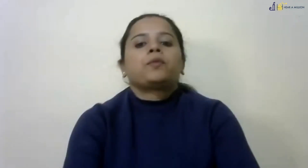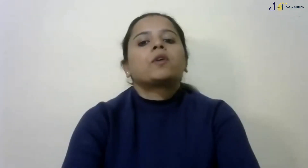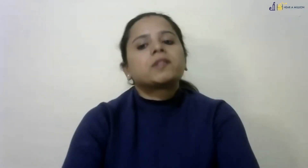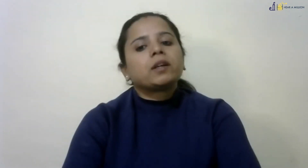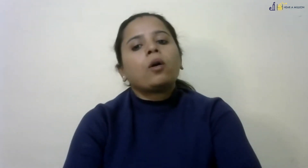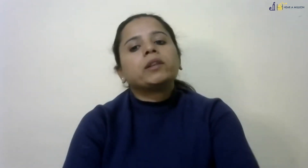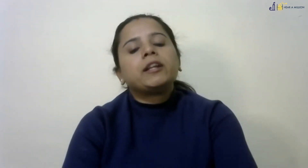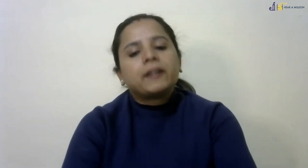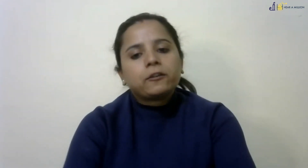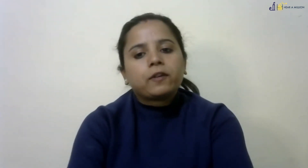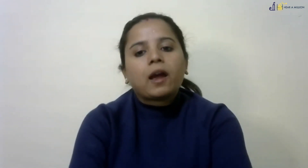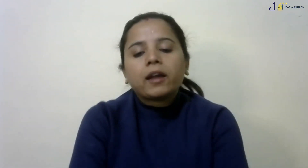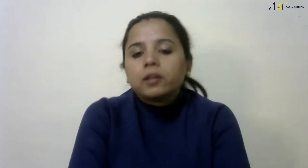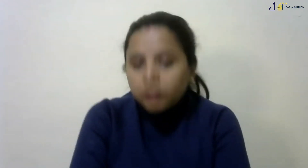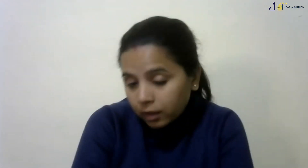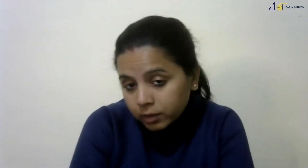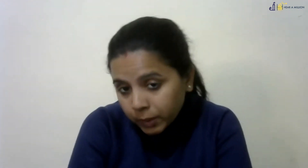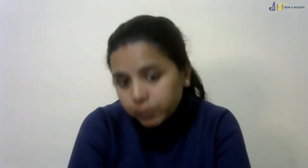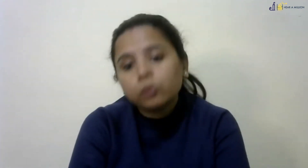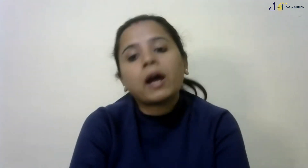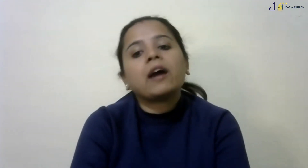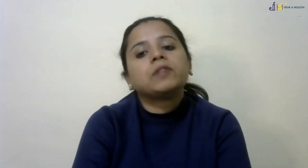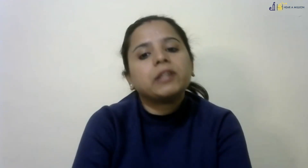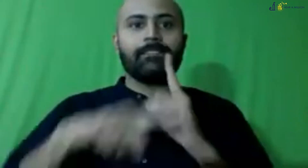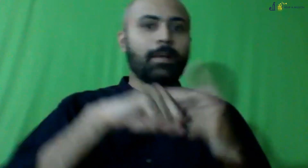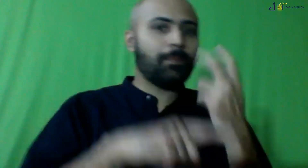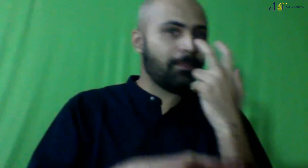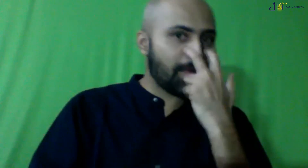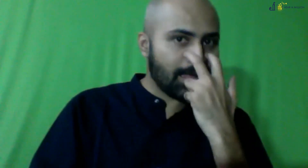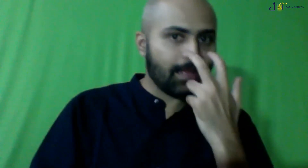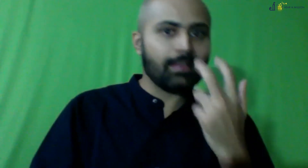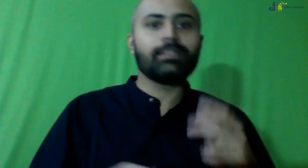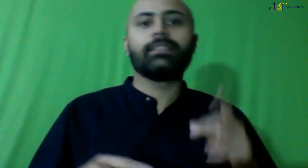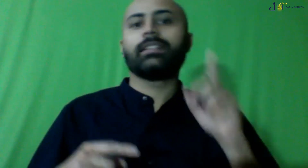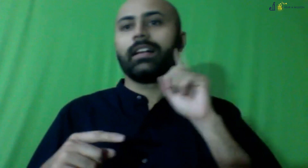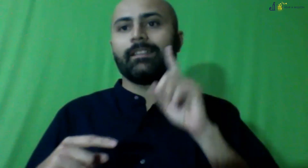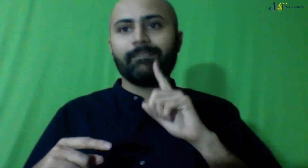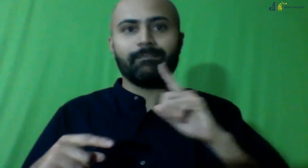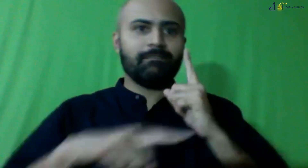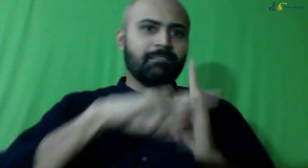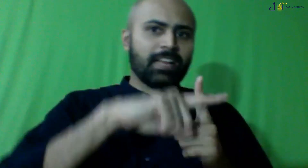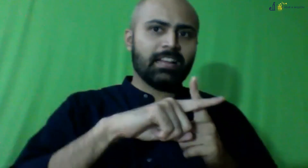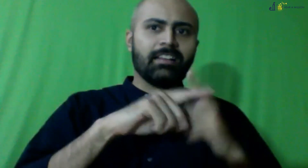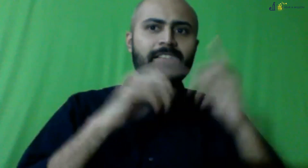So it's focusing on the deaf and the people who have the deafness and also the another disability.